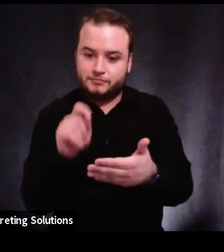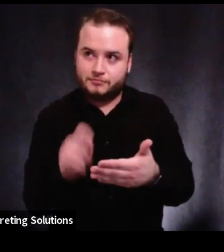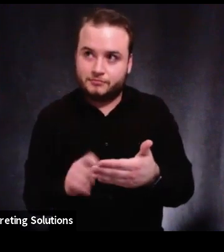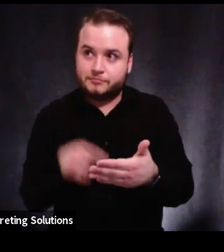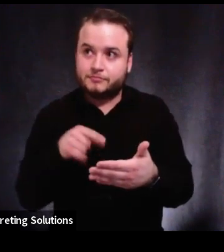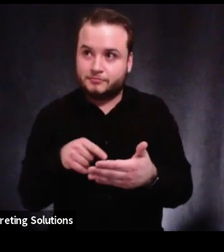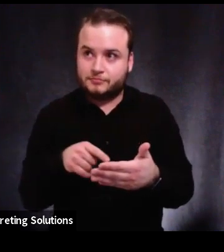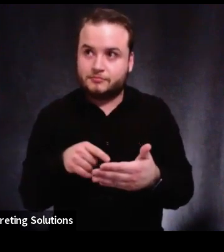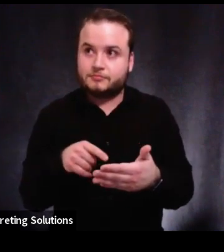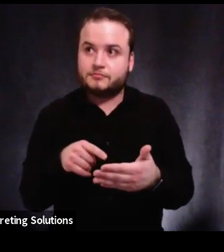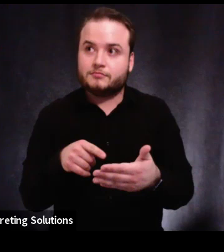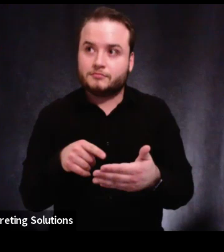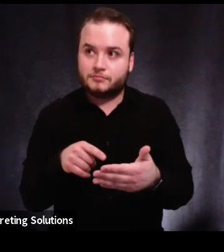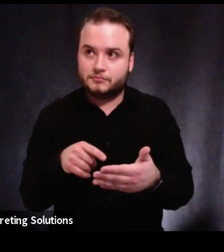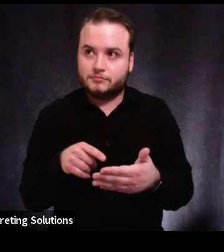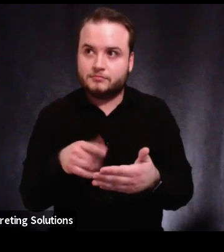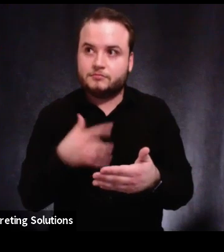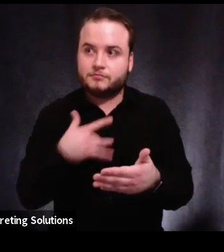individuals who were